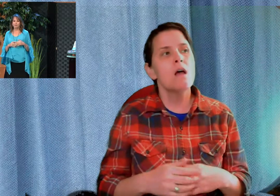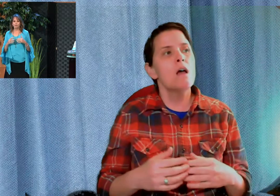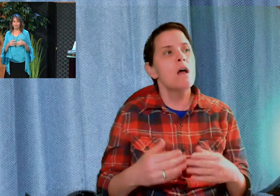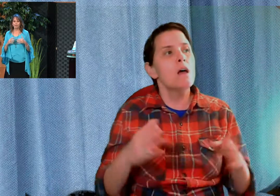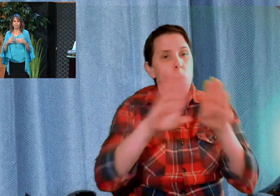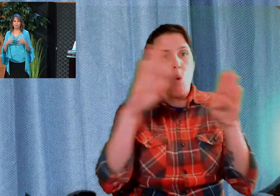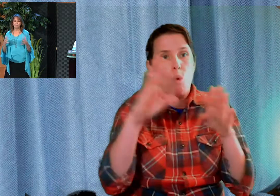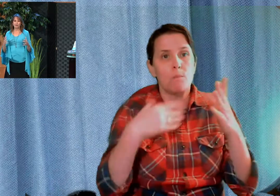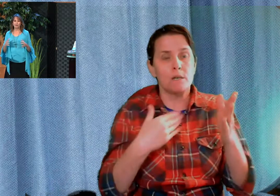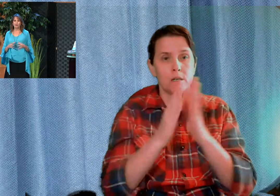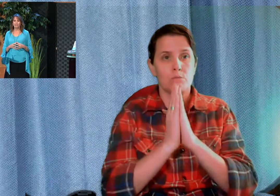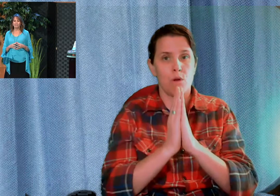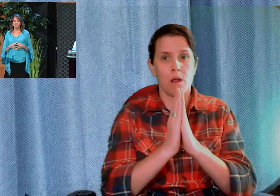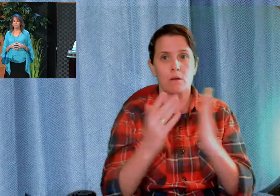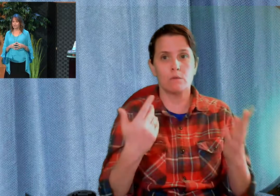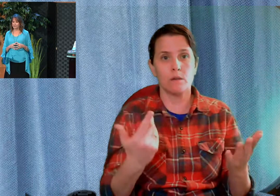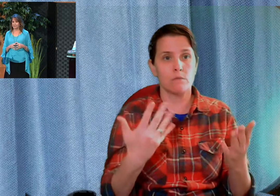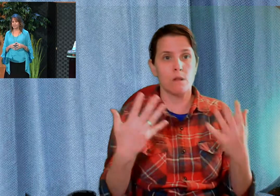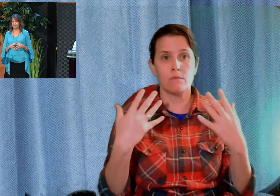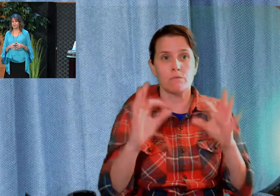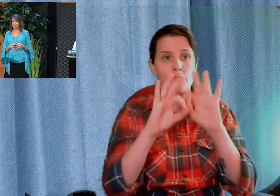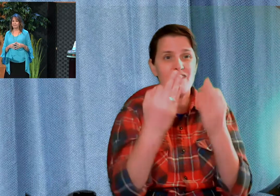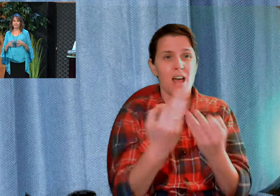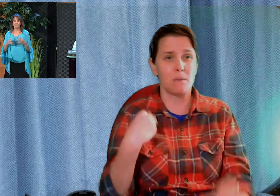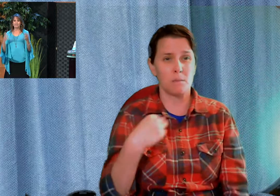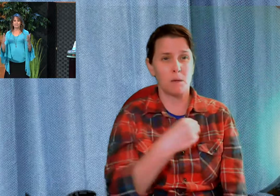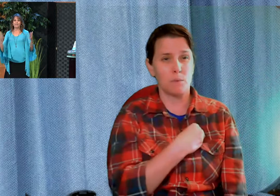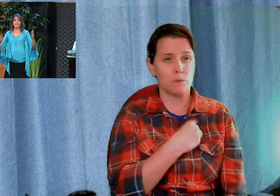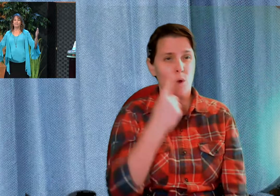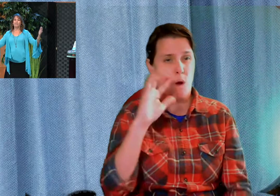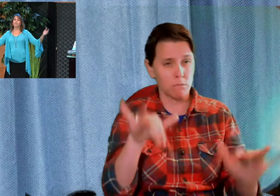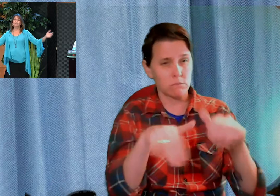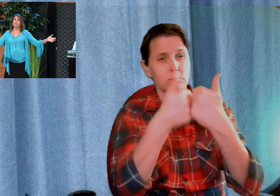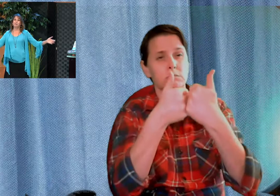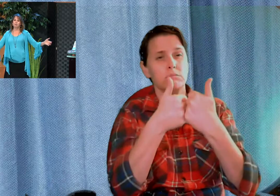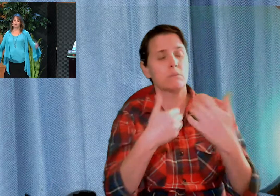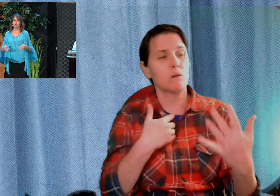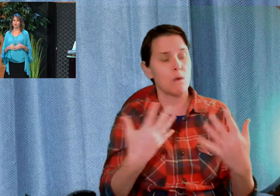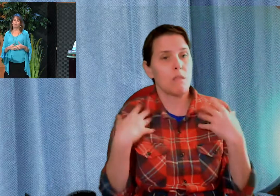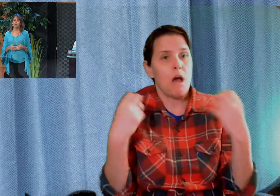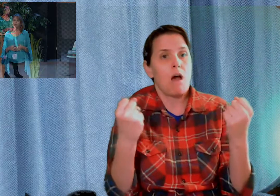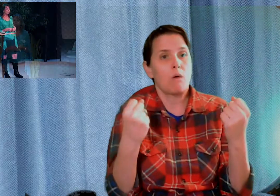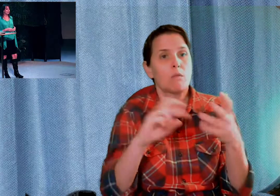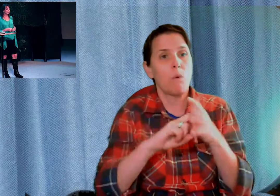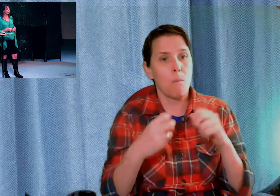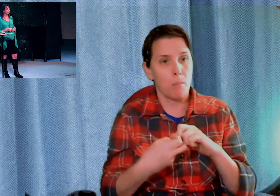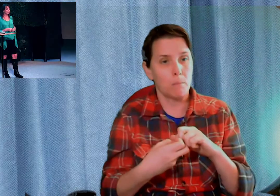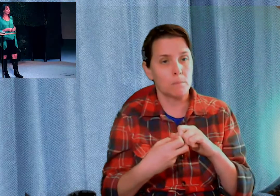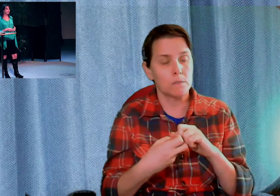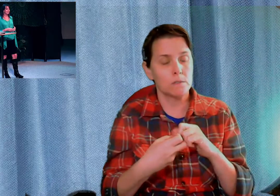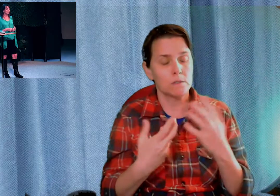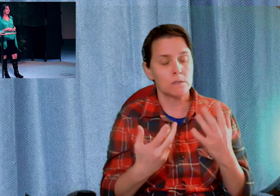room whose family members are facing health challenges, as many of your family members are, maybe you are